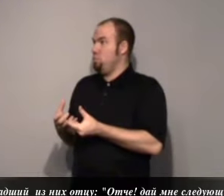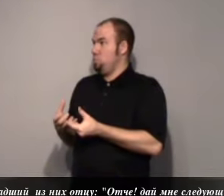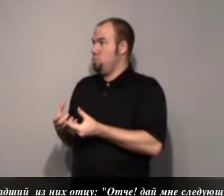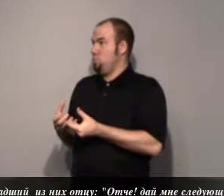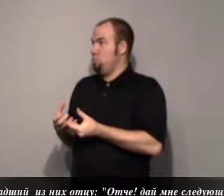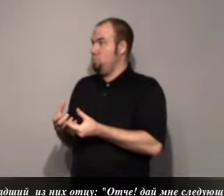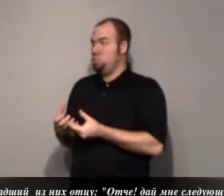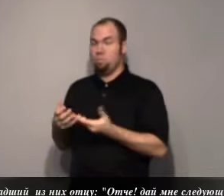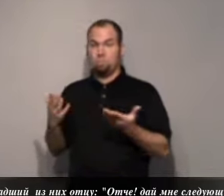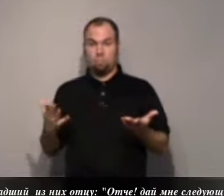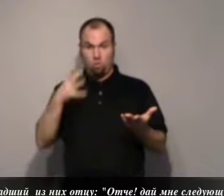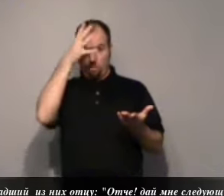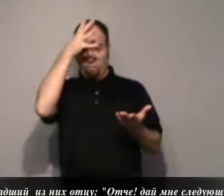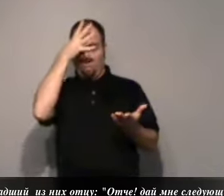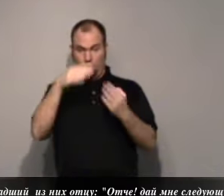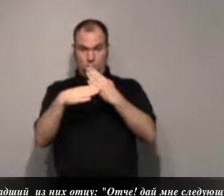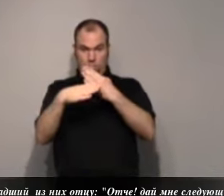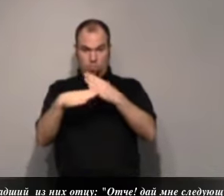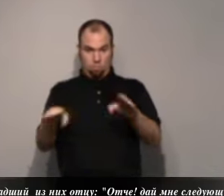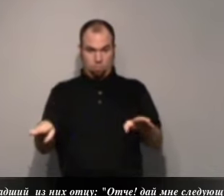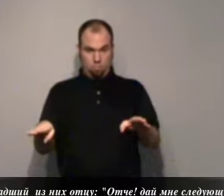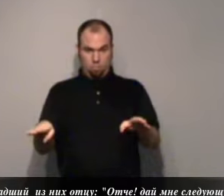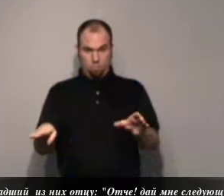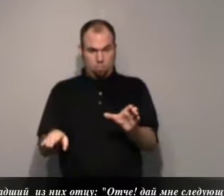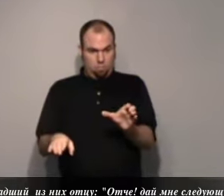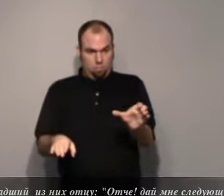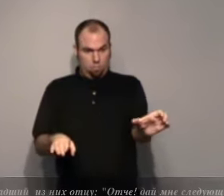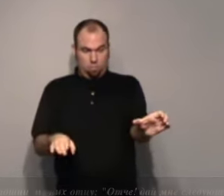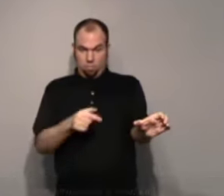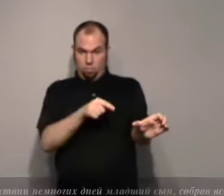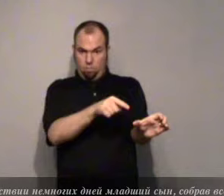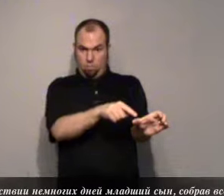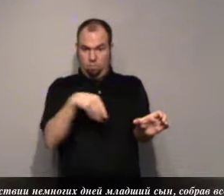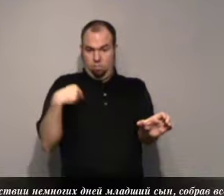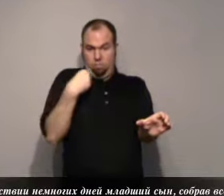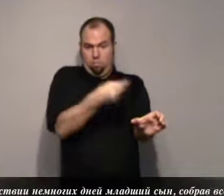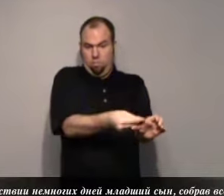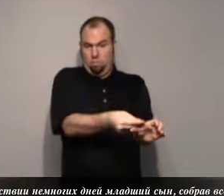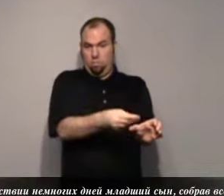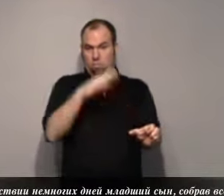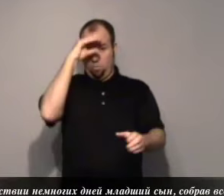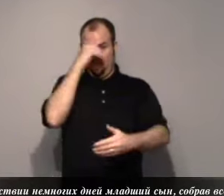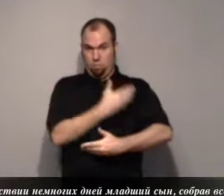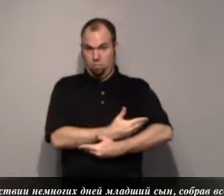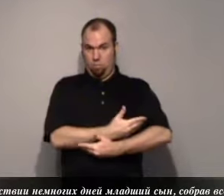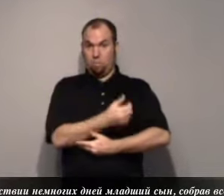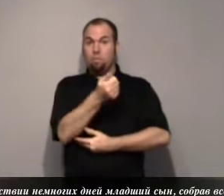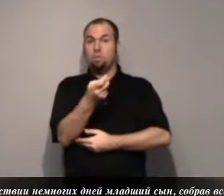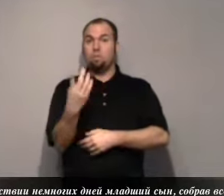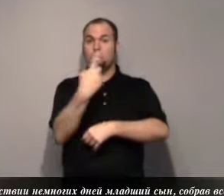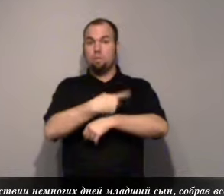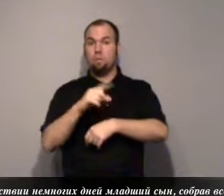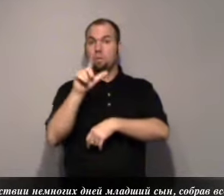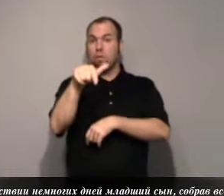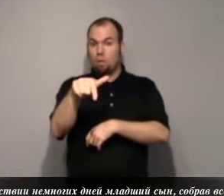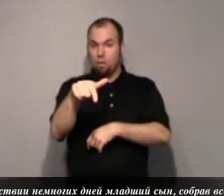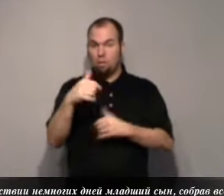So he divided them to his livelihood. And not many days after, the younger son gathered